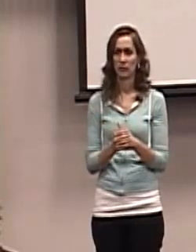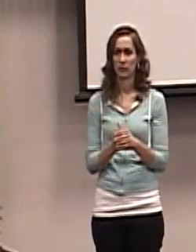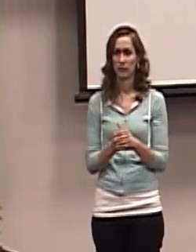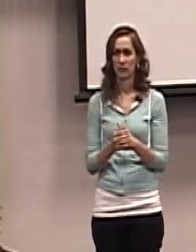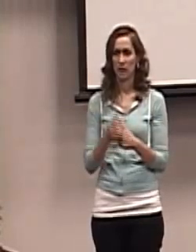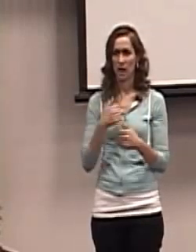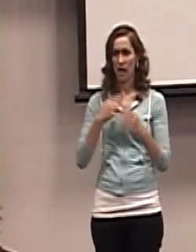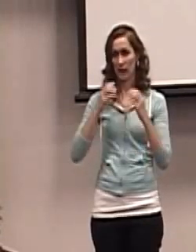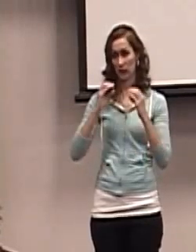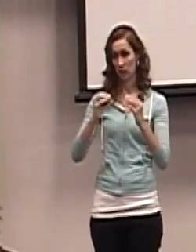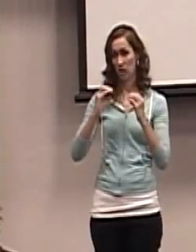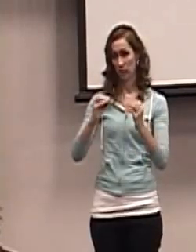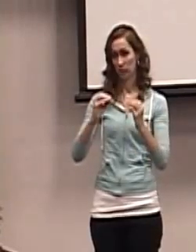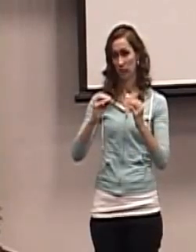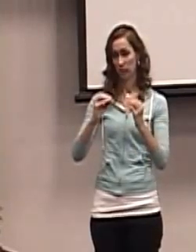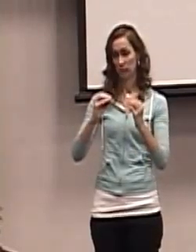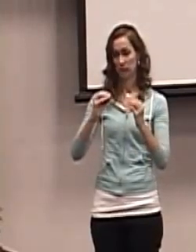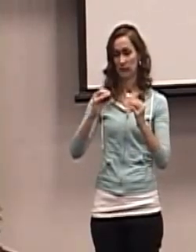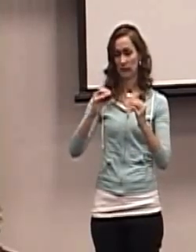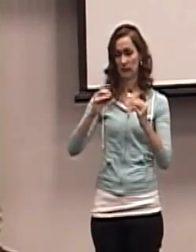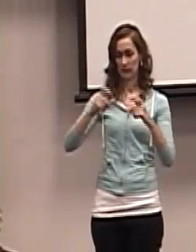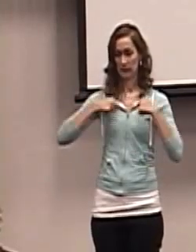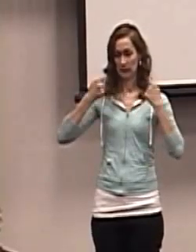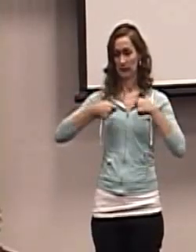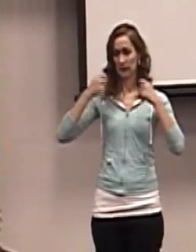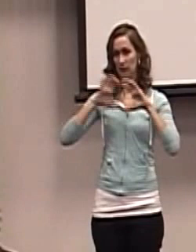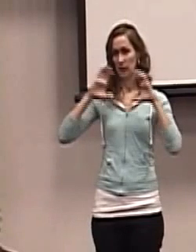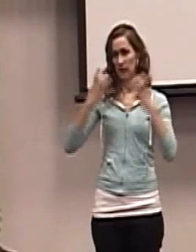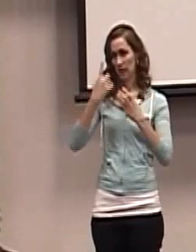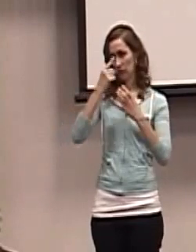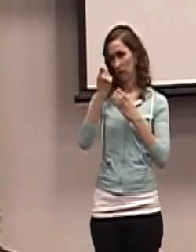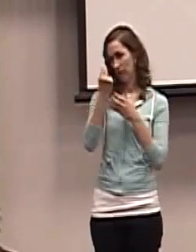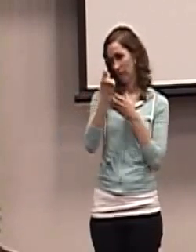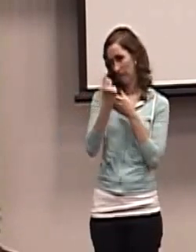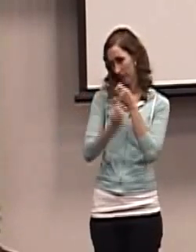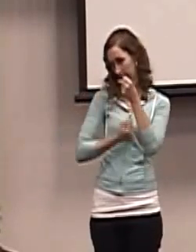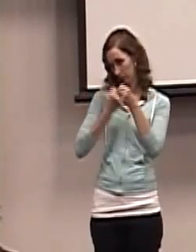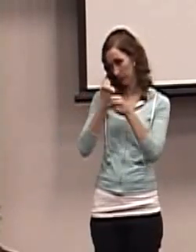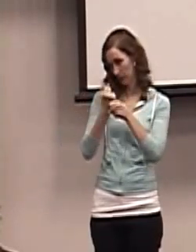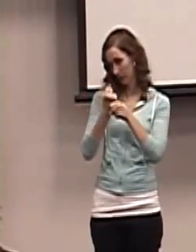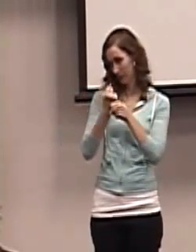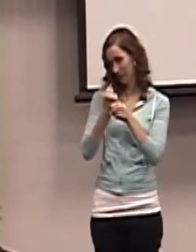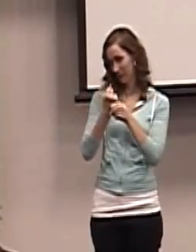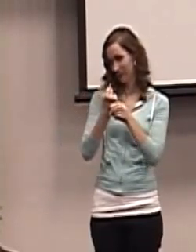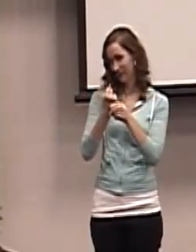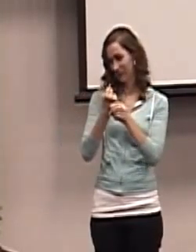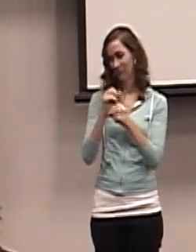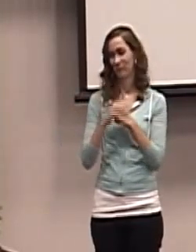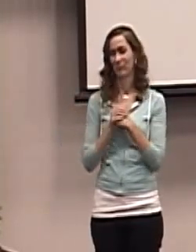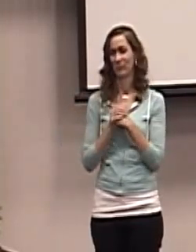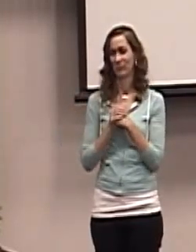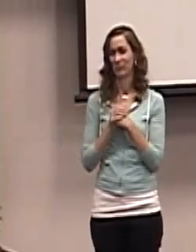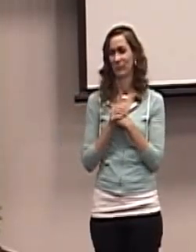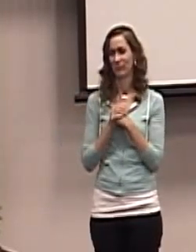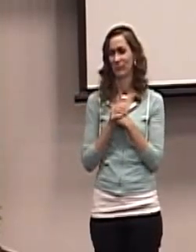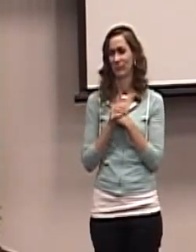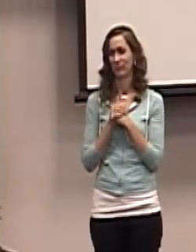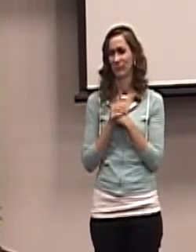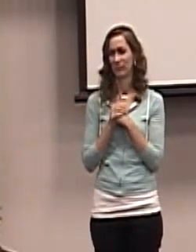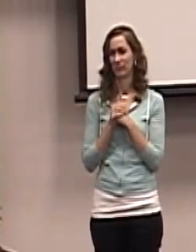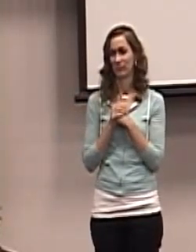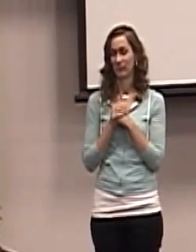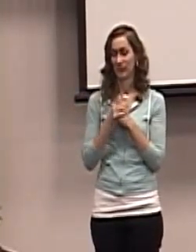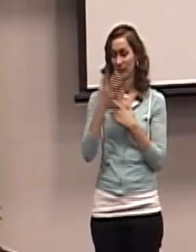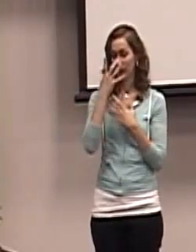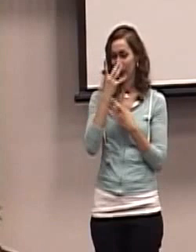I taught the teenage class for 11 years, and it was quite